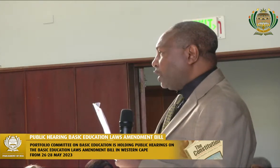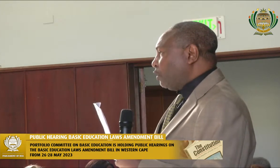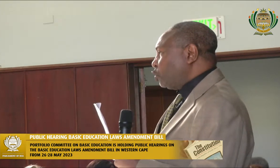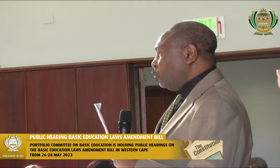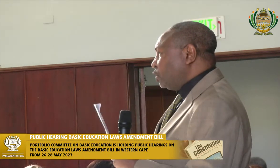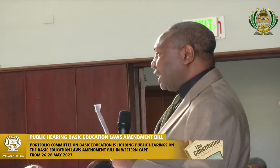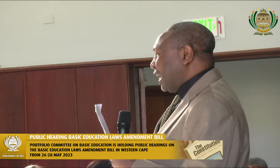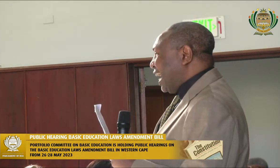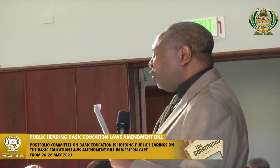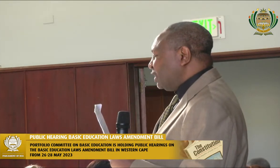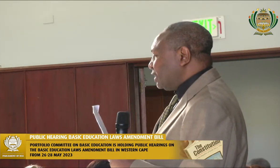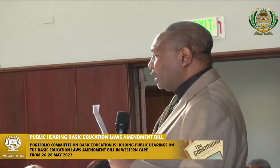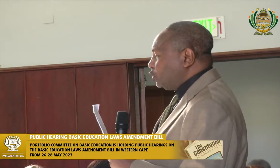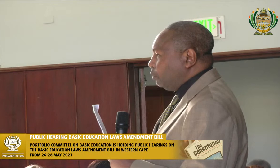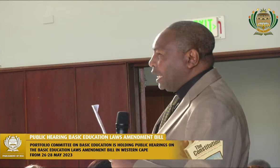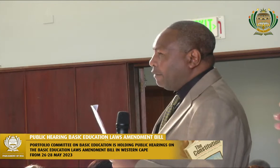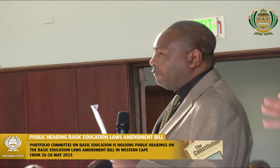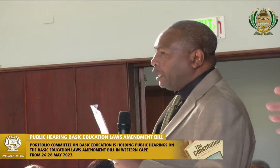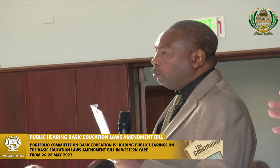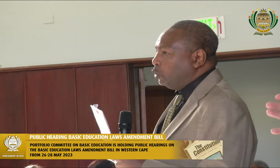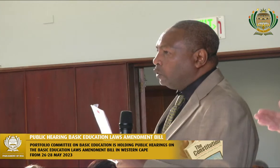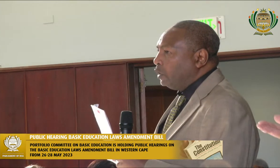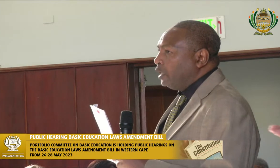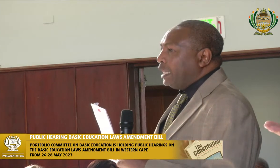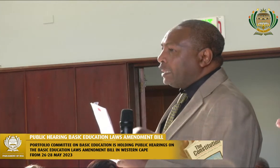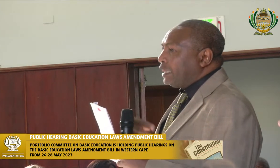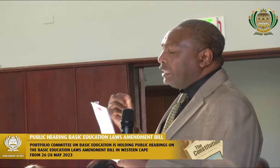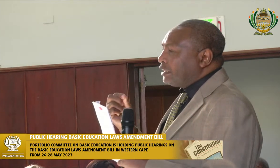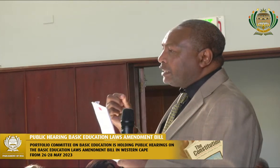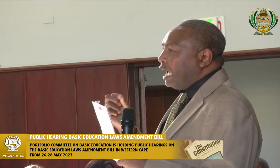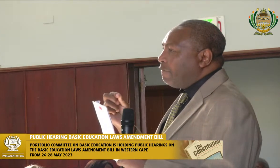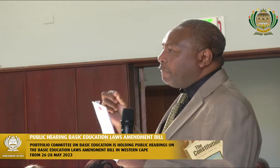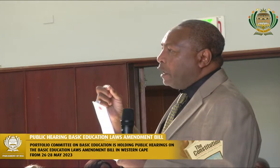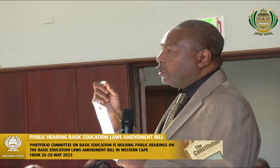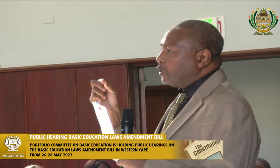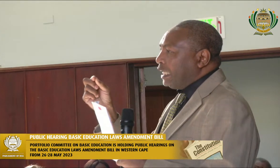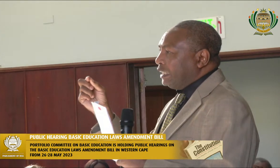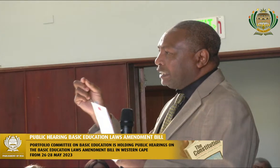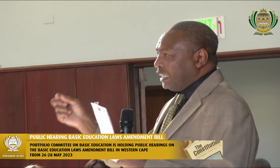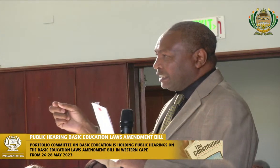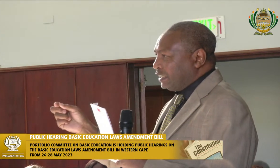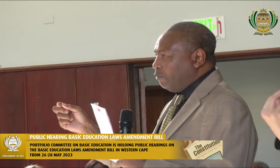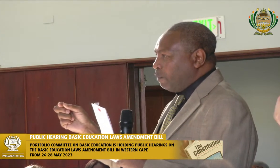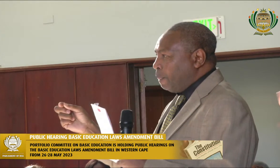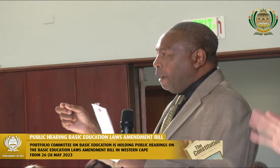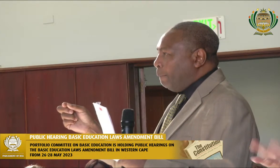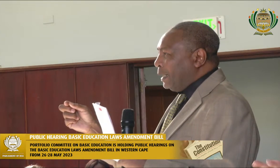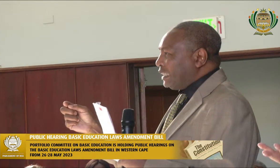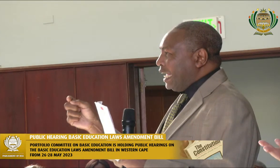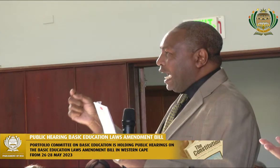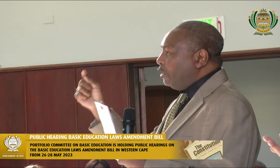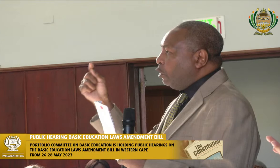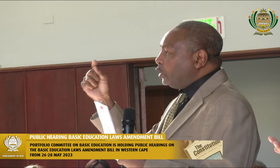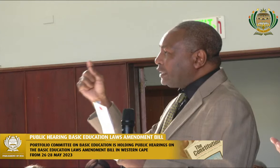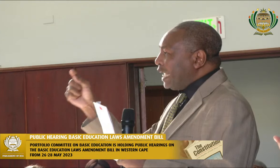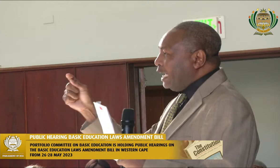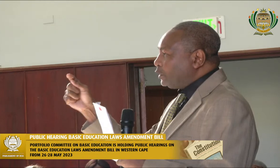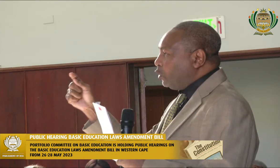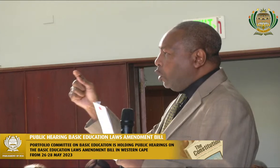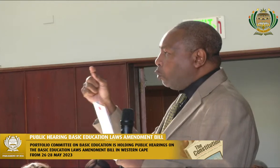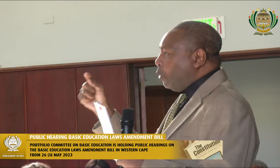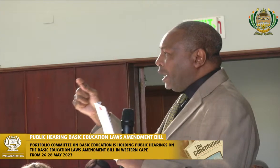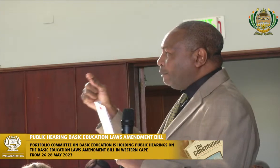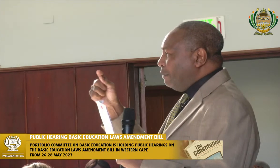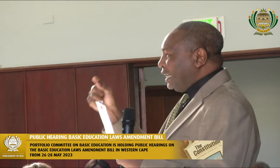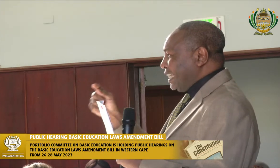and closure of schools that are considered to be non-viable. These are found in SASA, but there are no